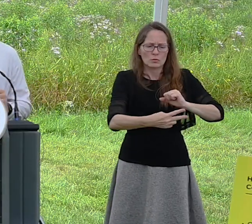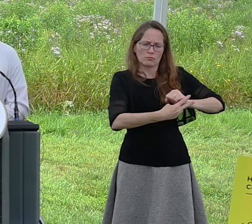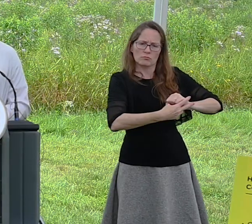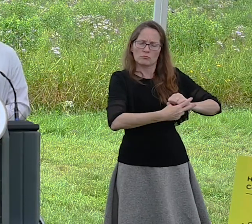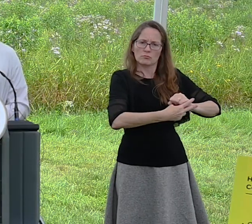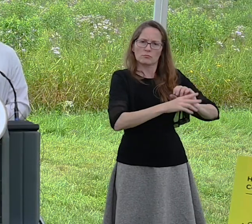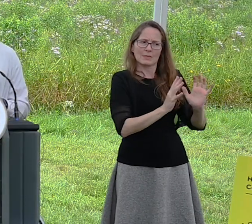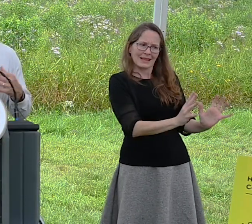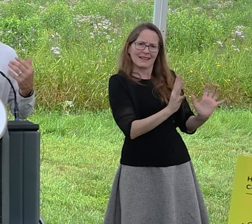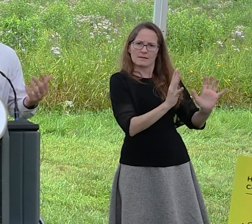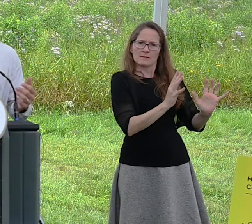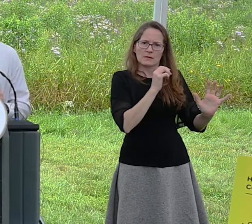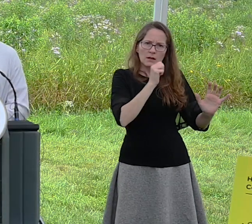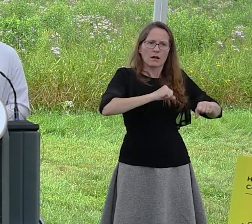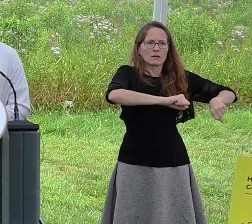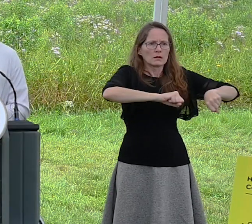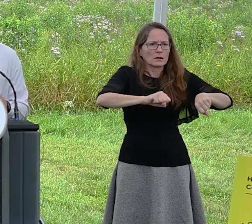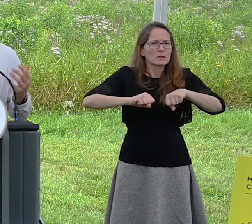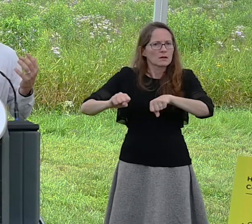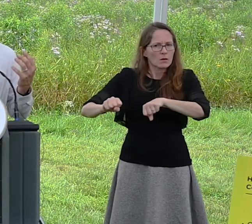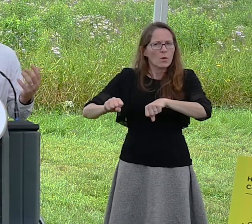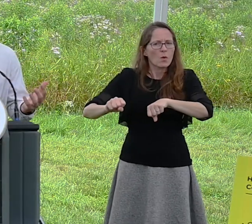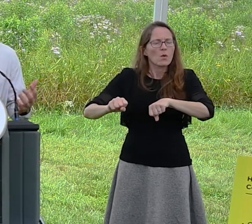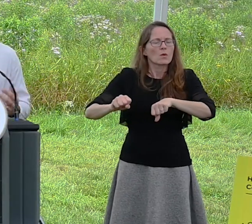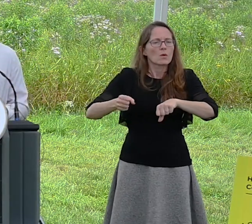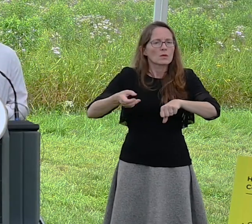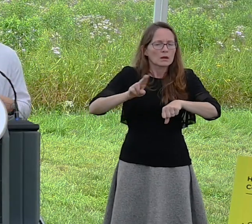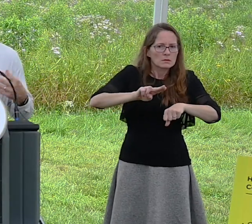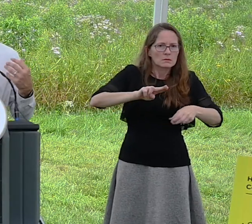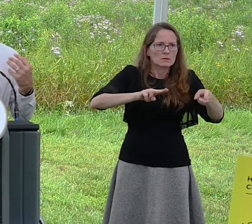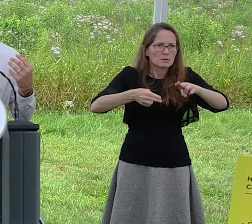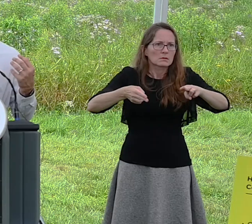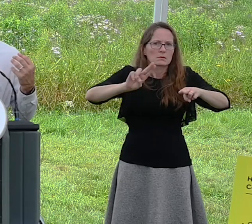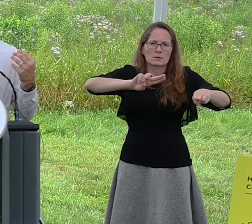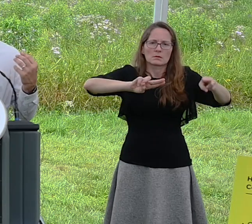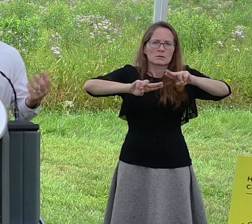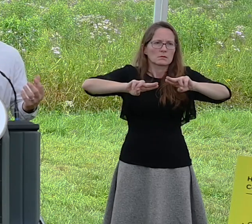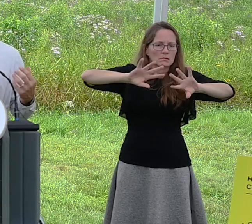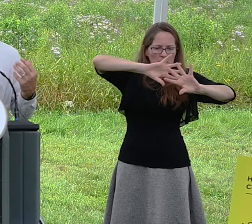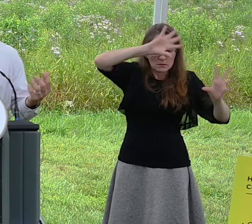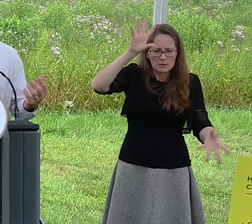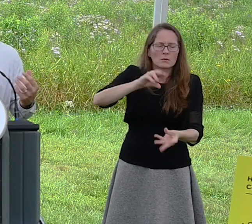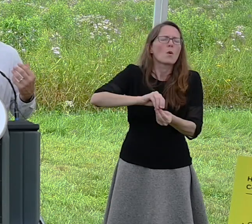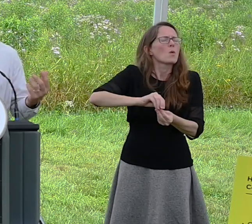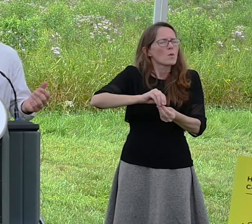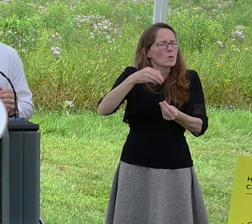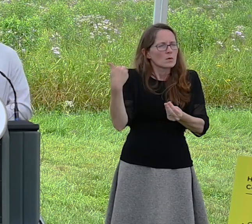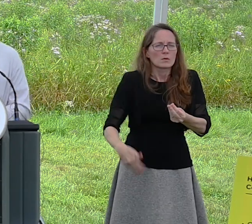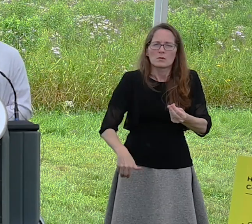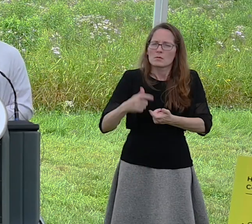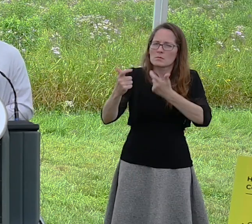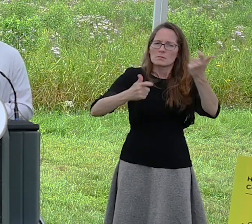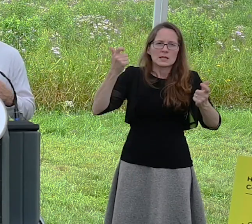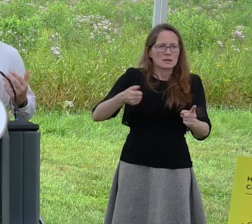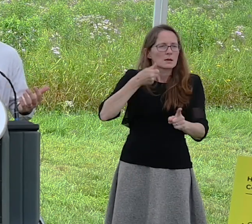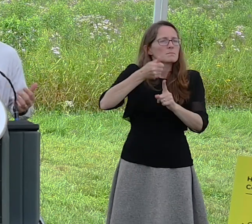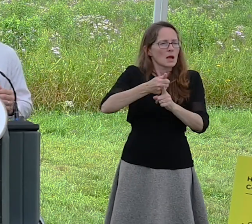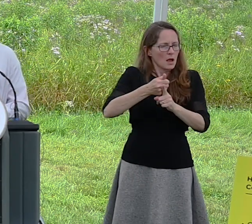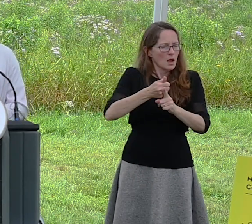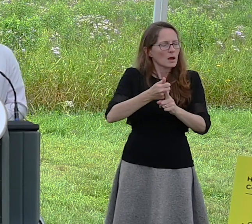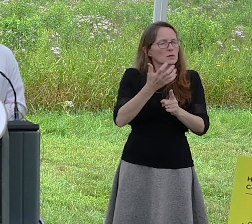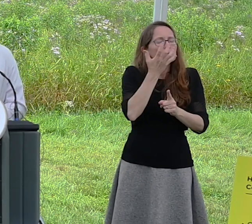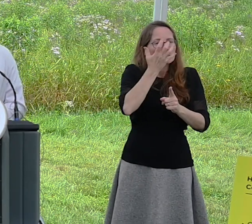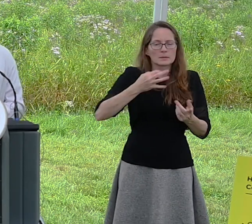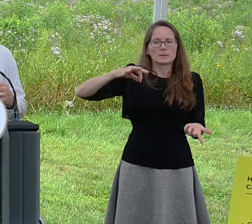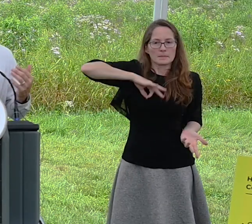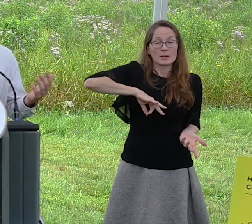where real change happens. That's where scale happens. That's where real impact and benefit happens. So I'm really excited